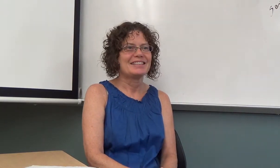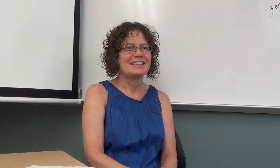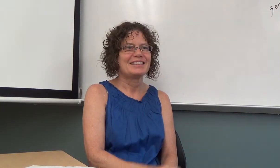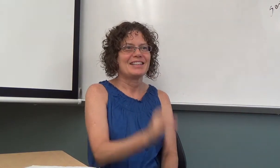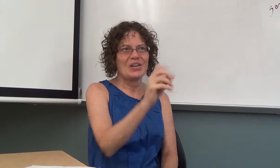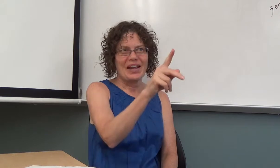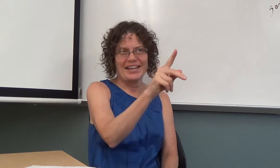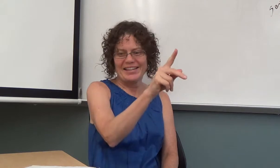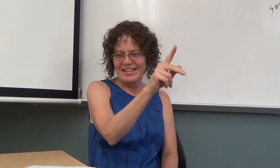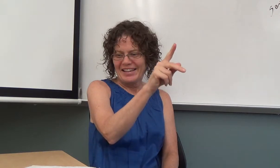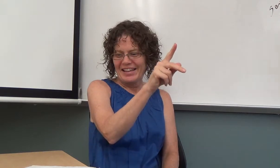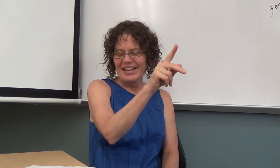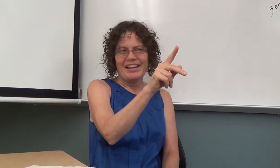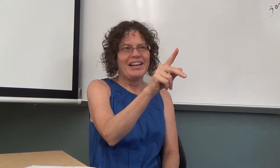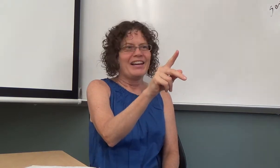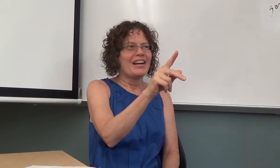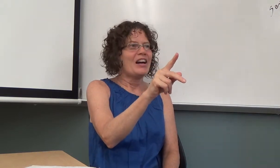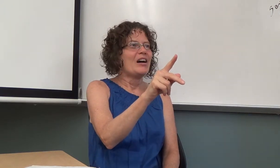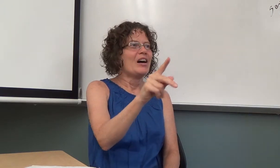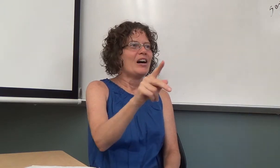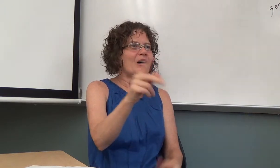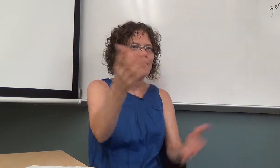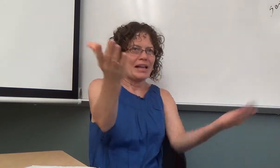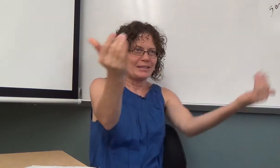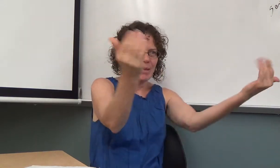Okay. Pass those up to Brian, please.